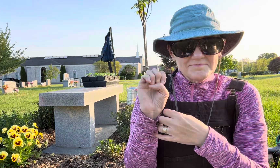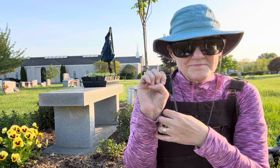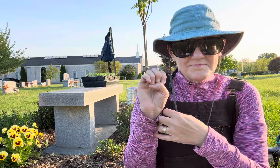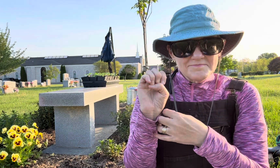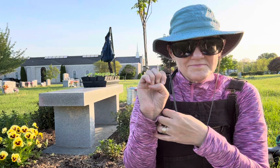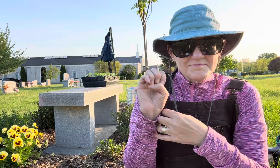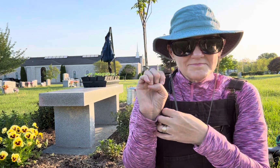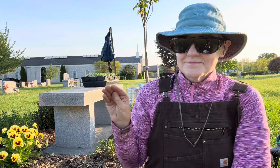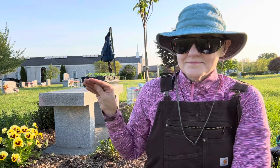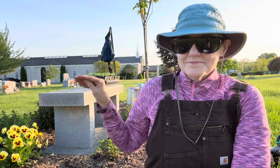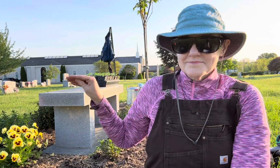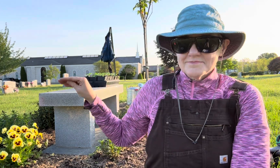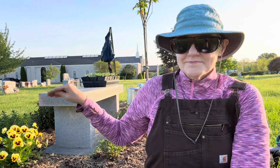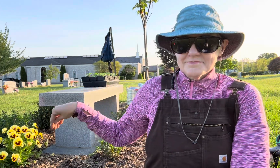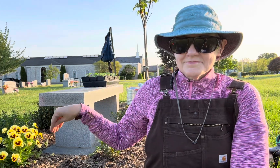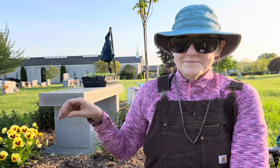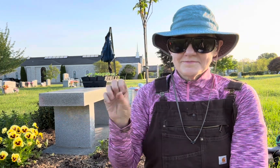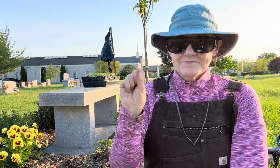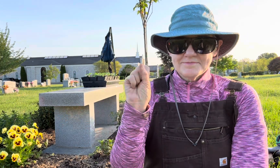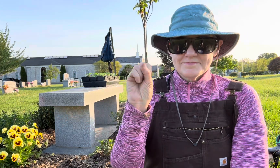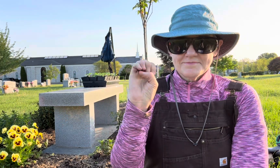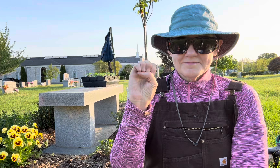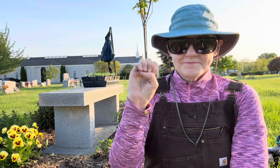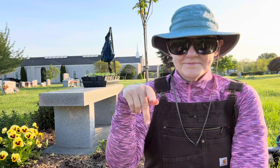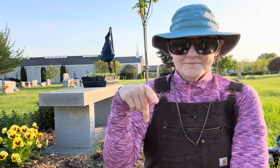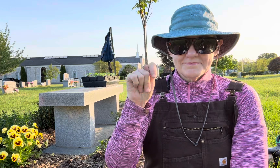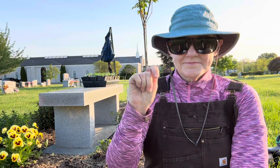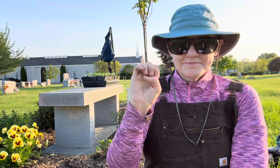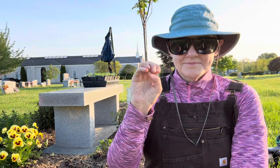June, and I planted them out in September.